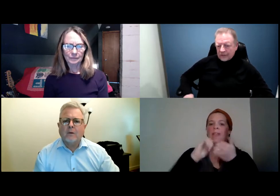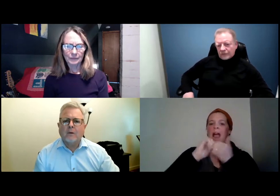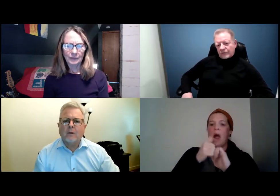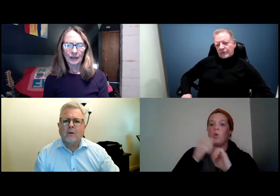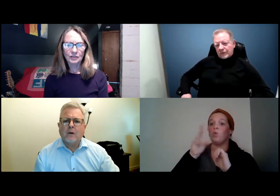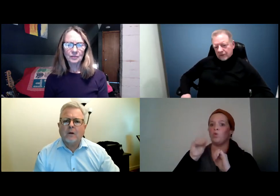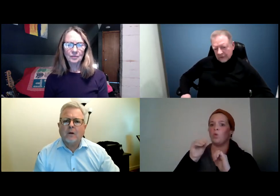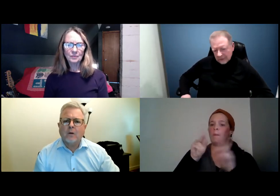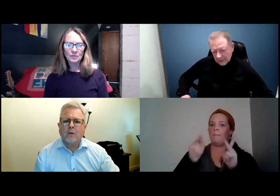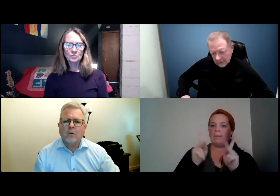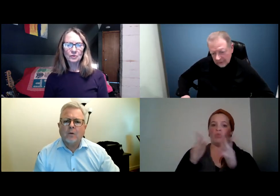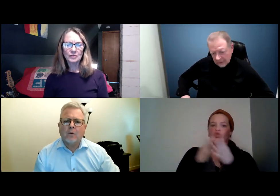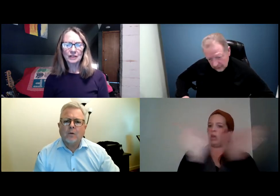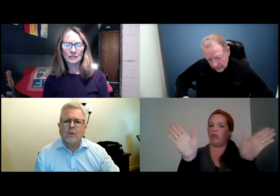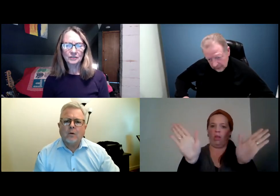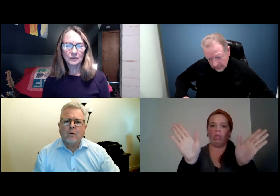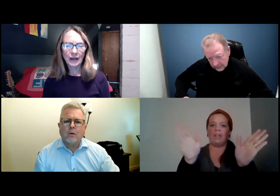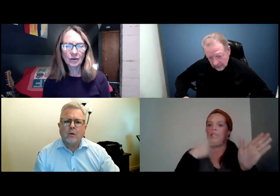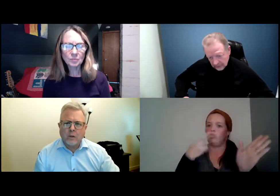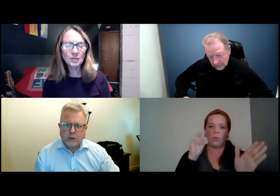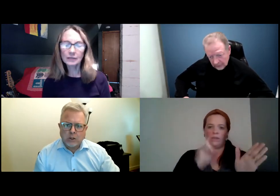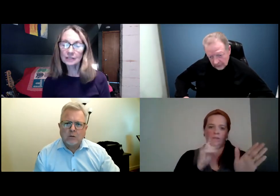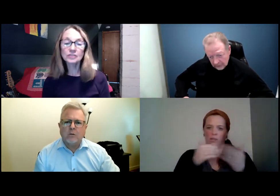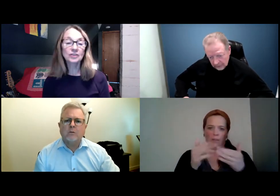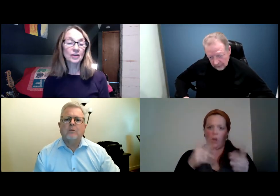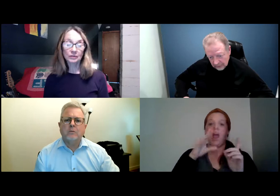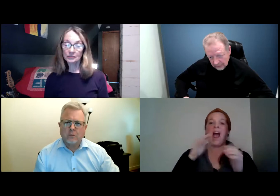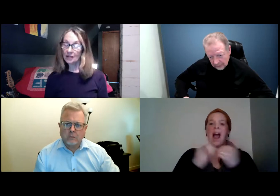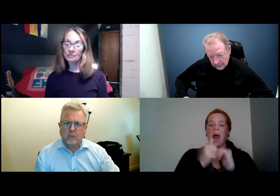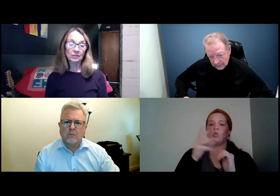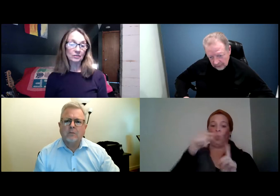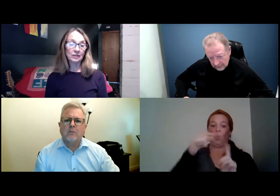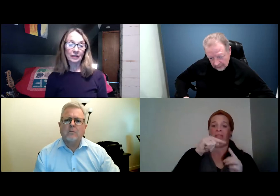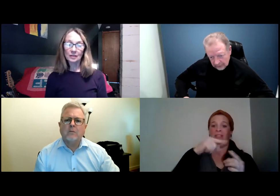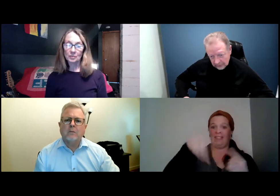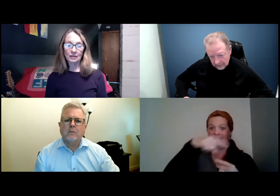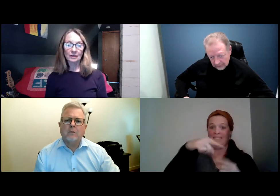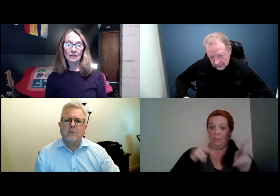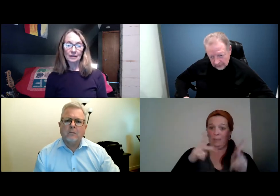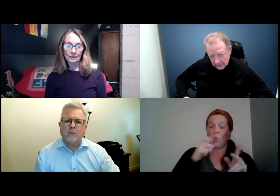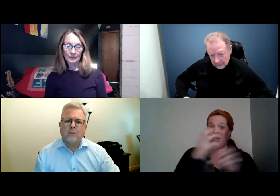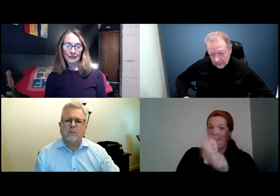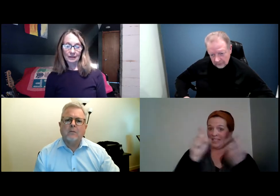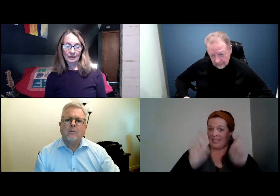that. Actually, mine was more related to how do people in general, deaf, hearing, anybody,